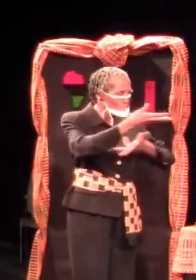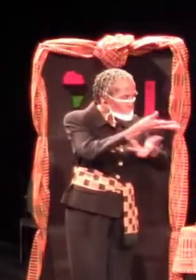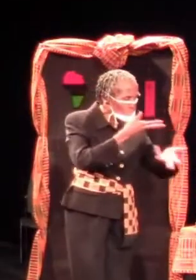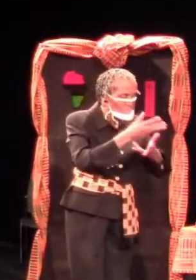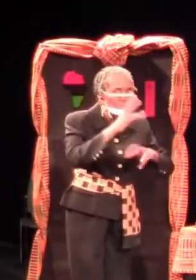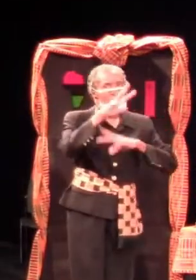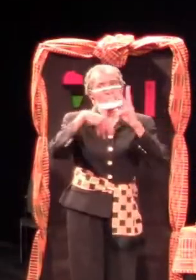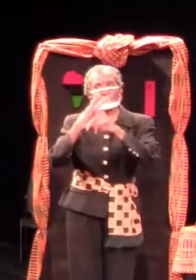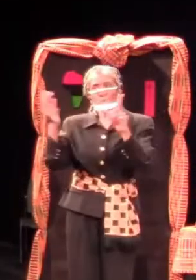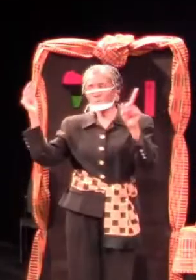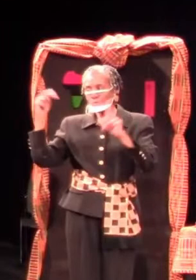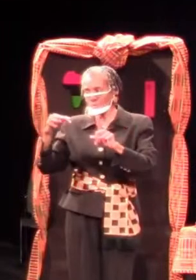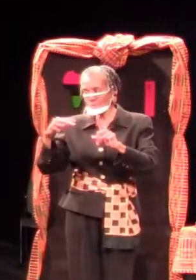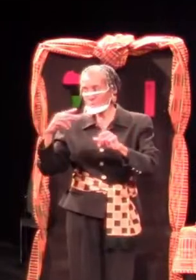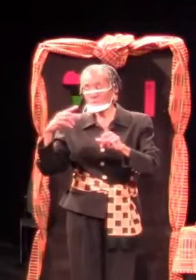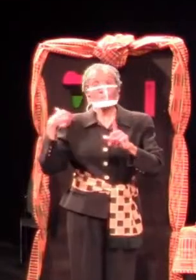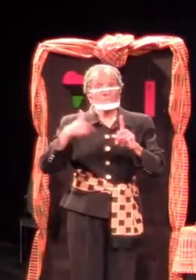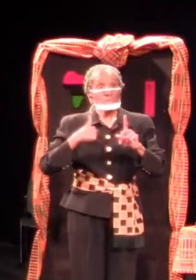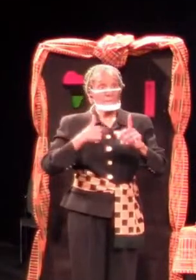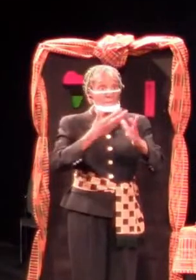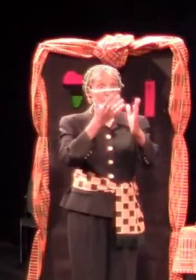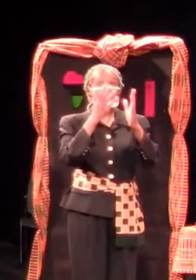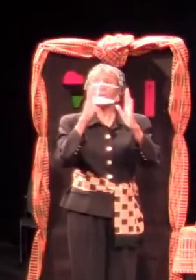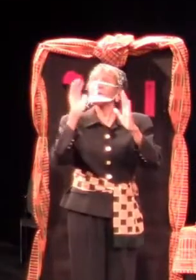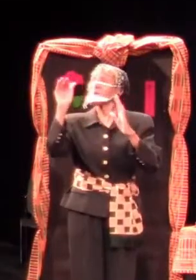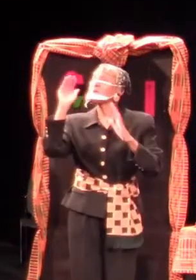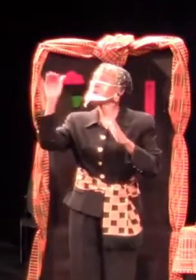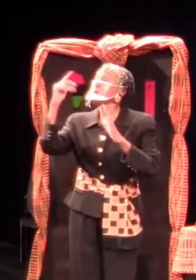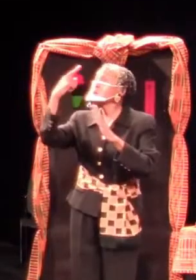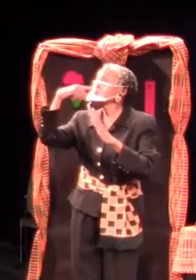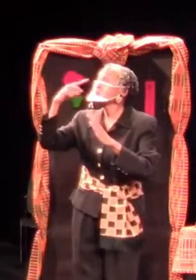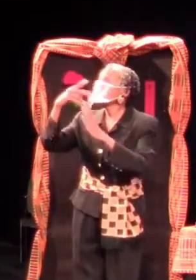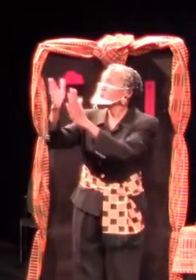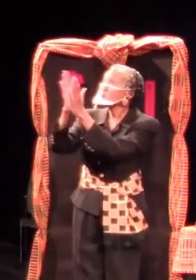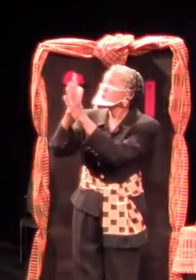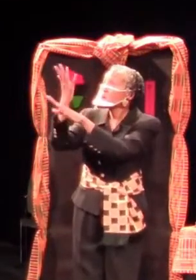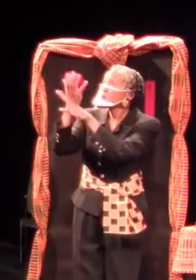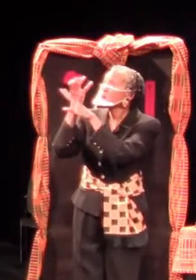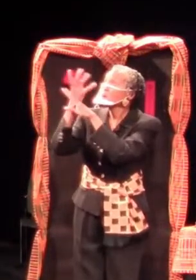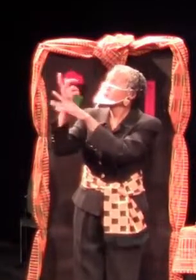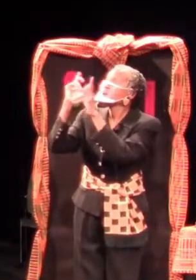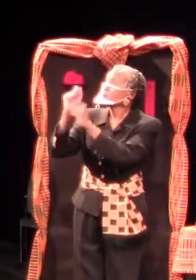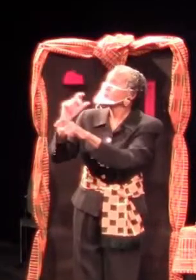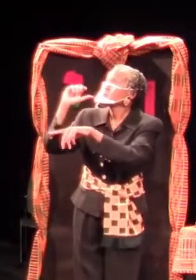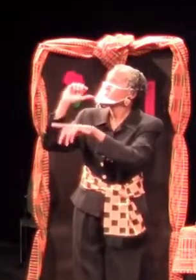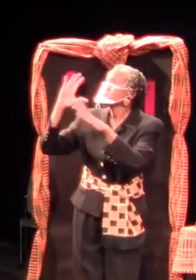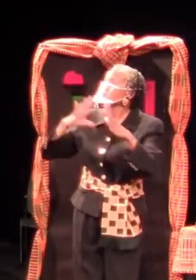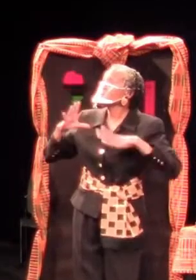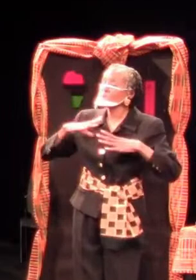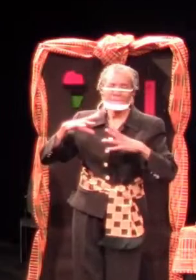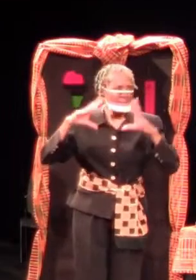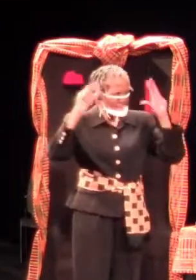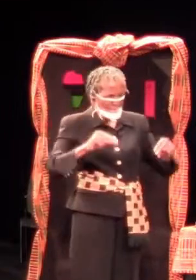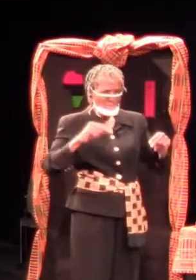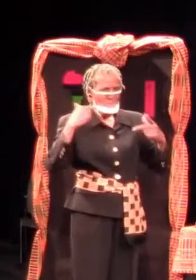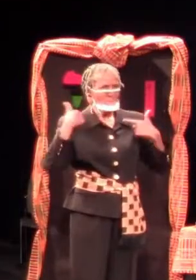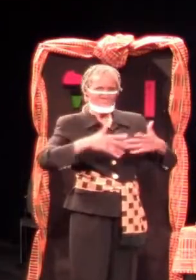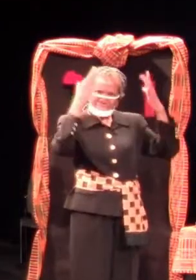look at the world. We did not petition or ask for permission to celebrate. We did it by